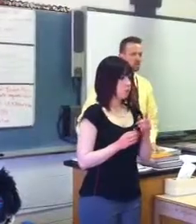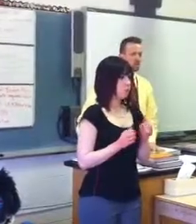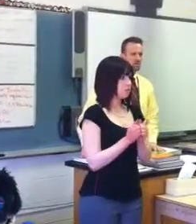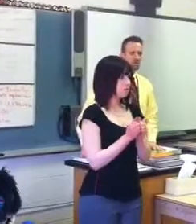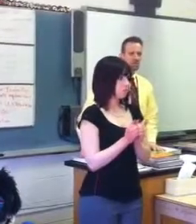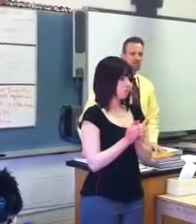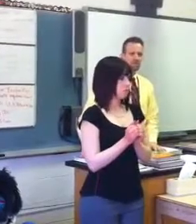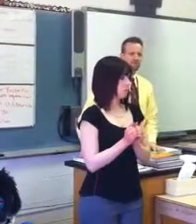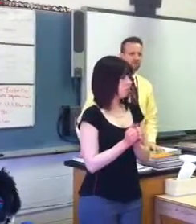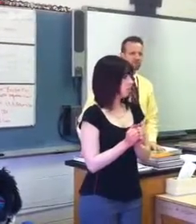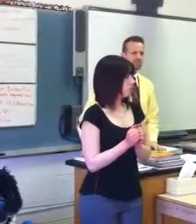Beyonce.